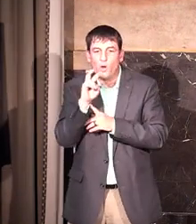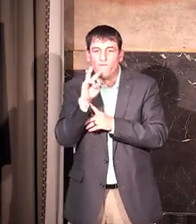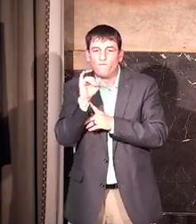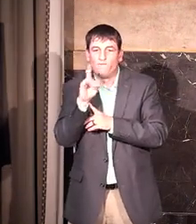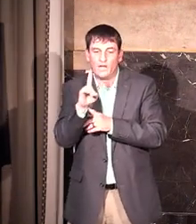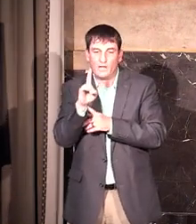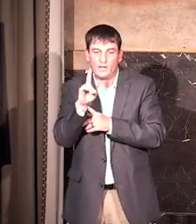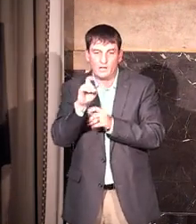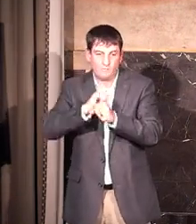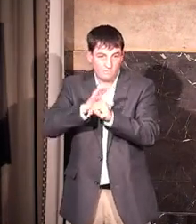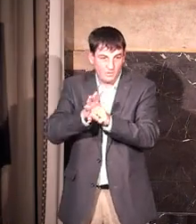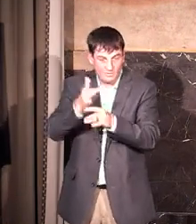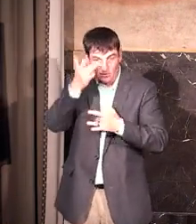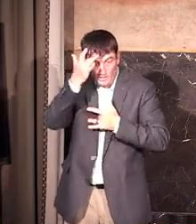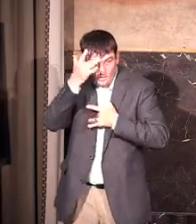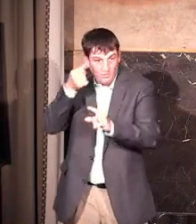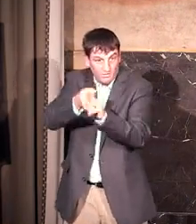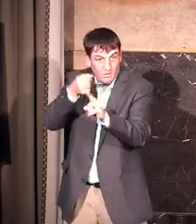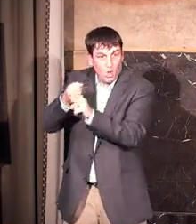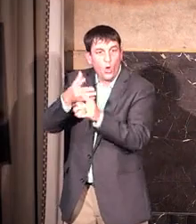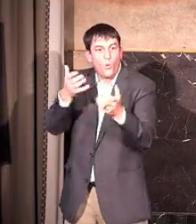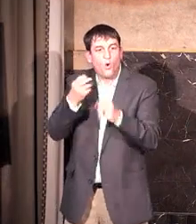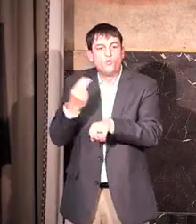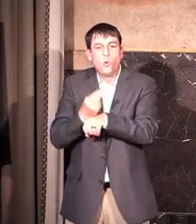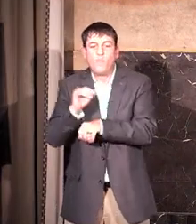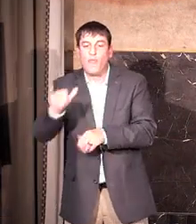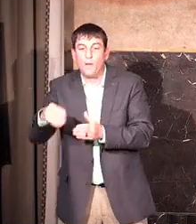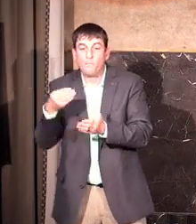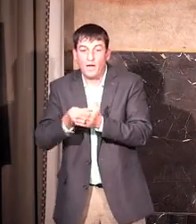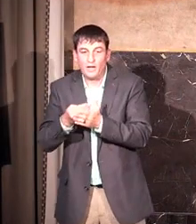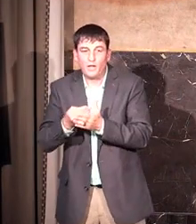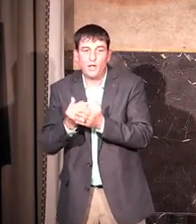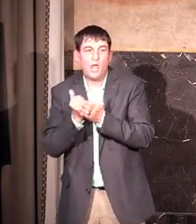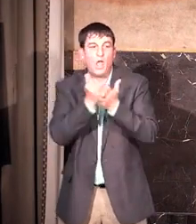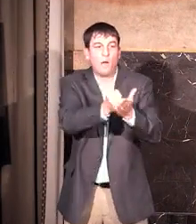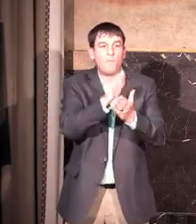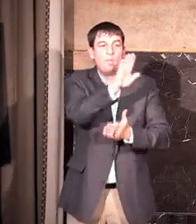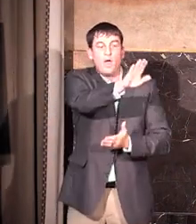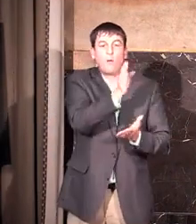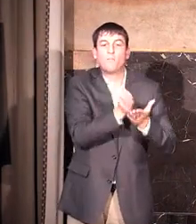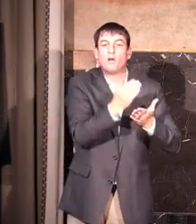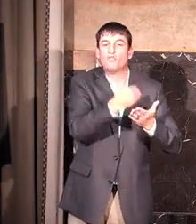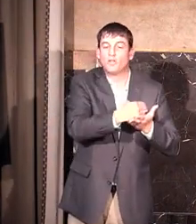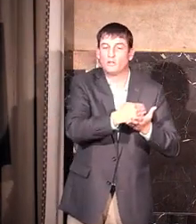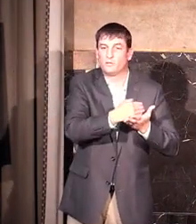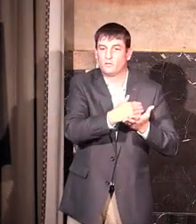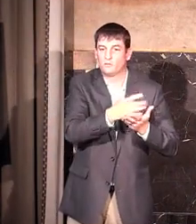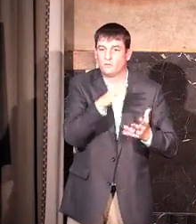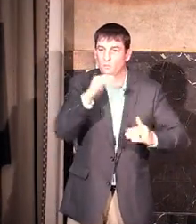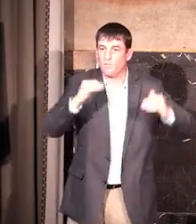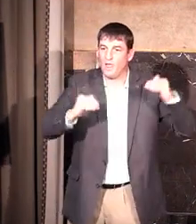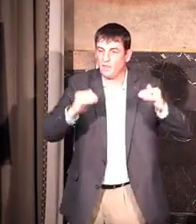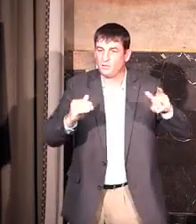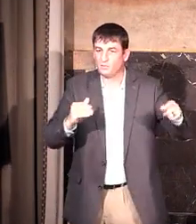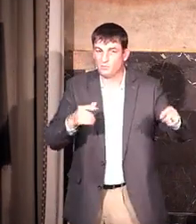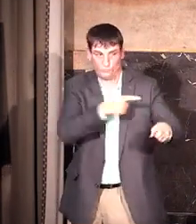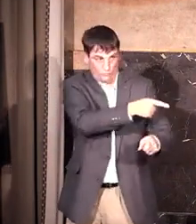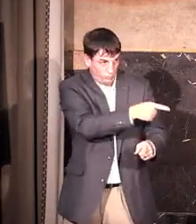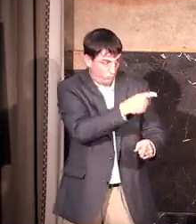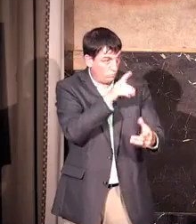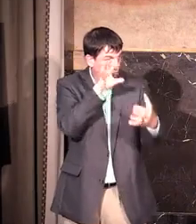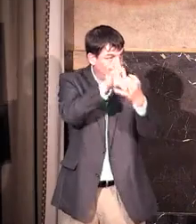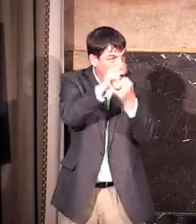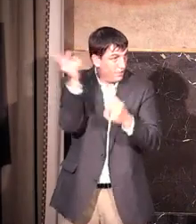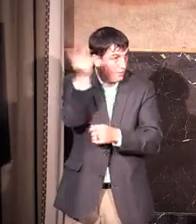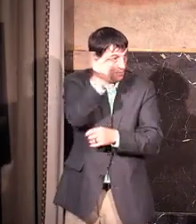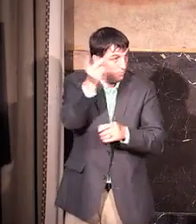to use that money to help balance their budgets. Would you join them in that? What do you think? Well, first of all, we